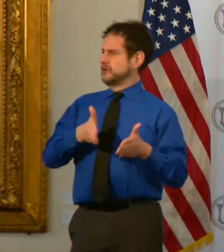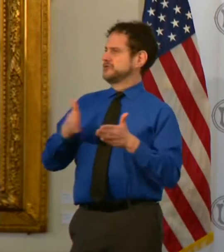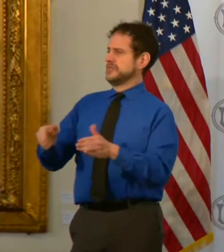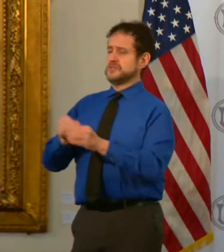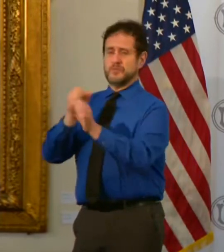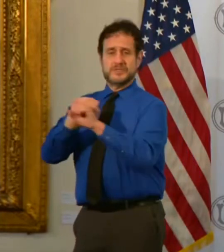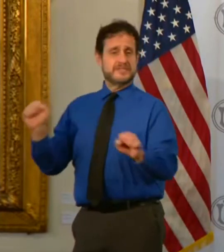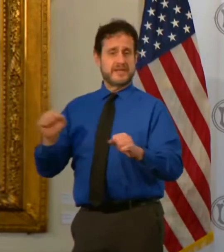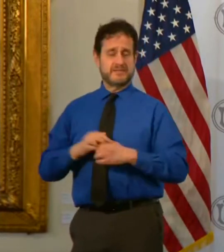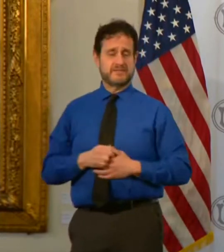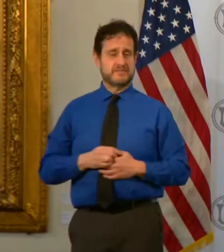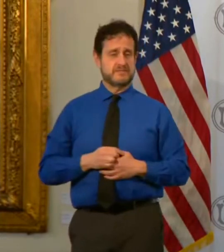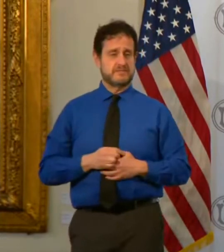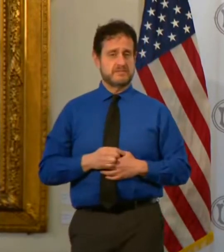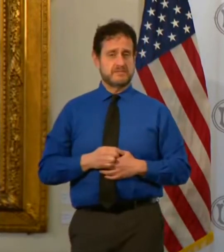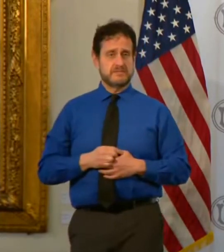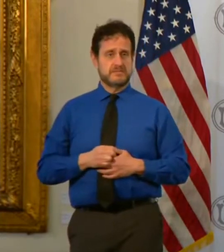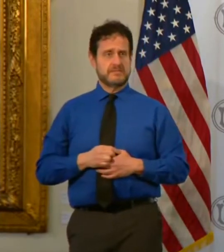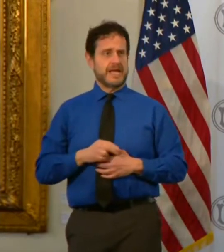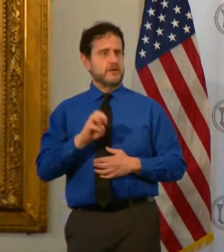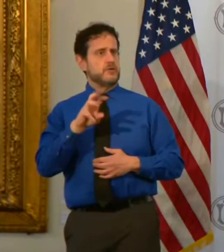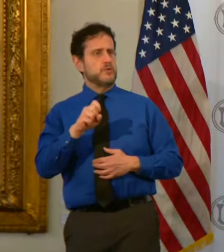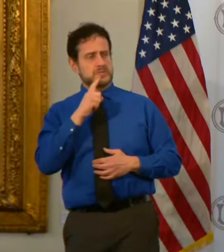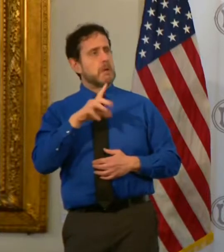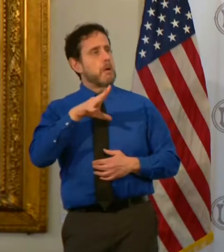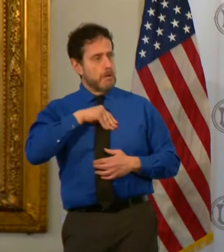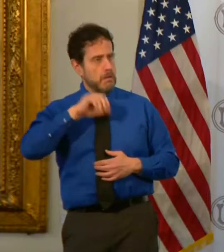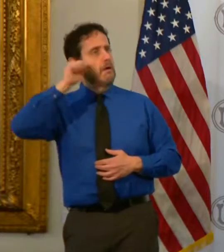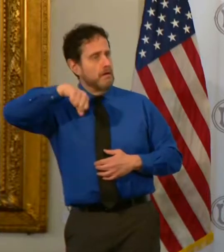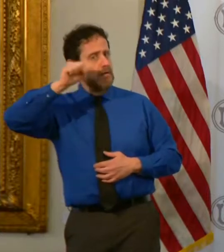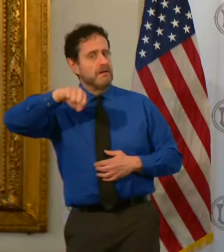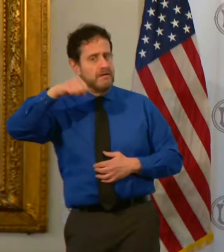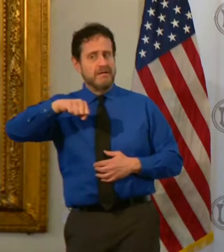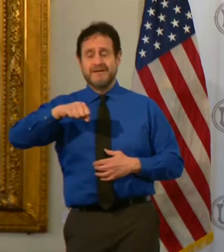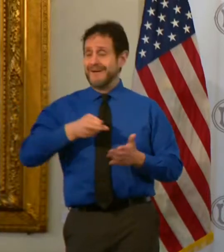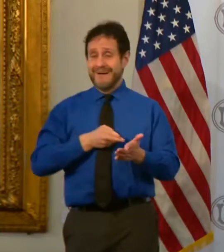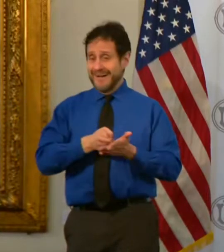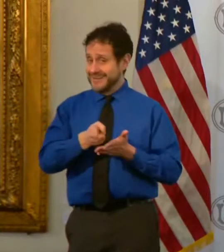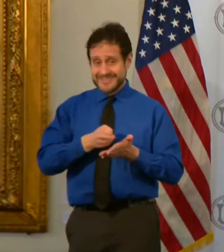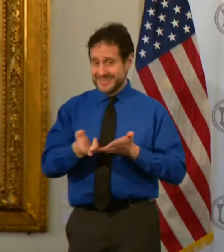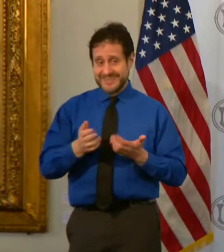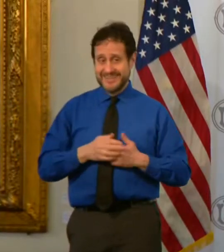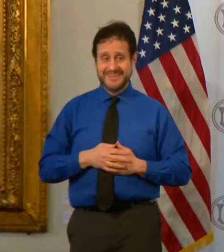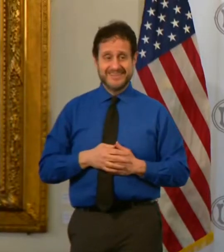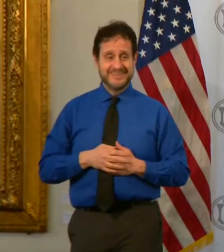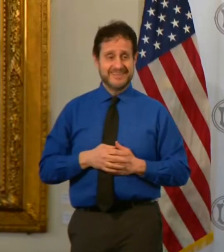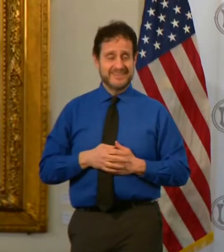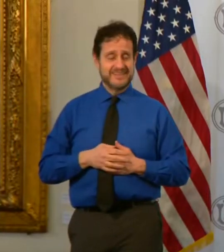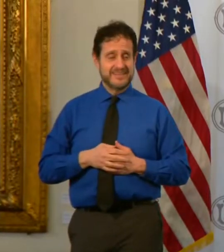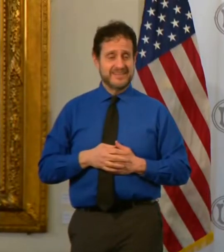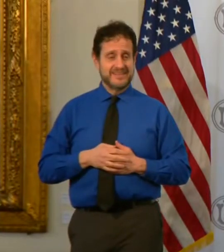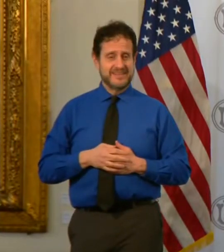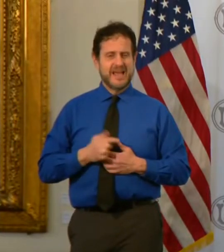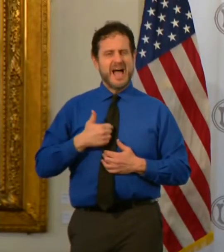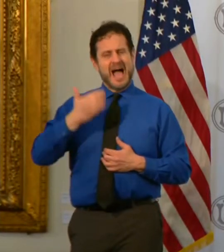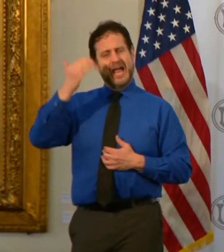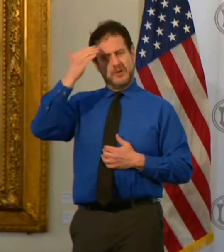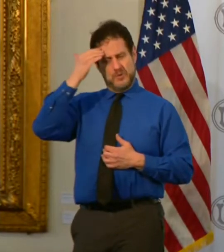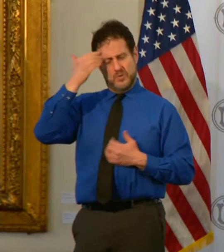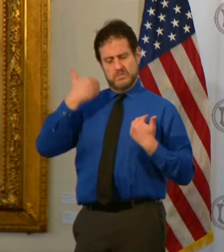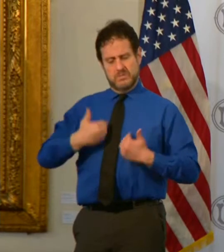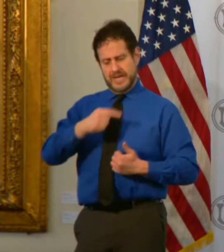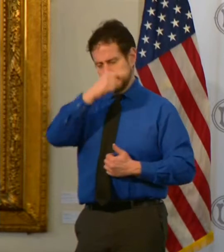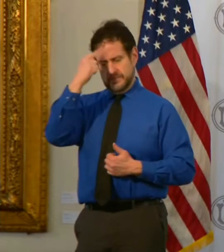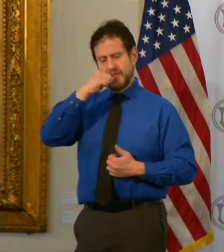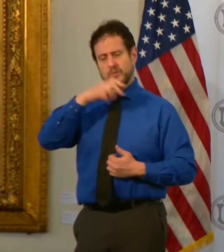all we'd have to do was take their word. And if I'm being perfectly honest, I knew as a black woman doing this work